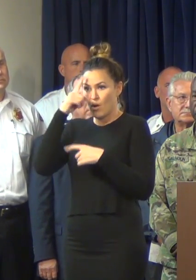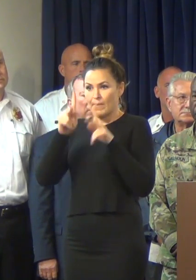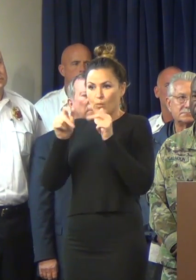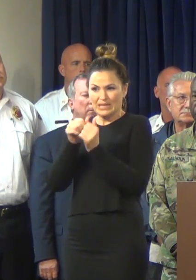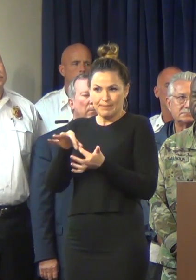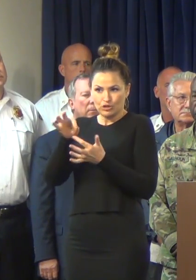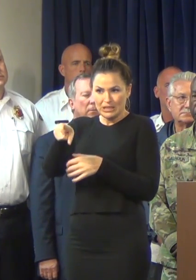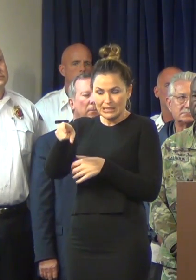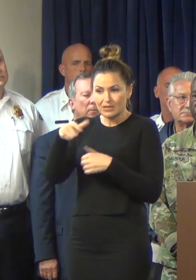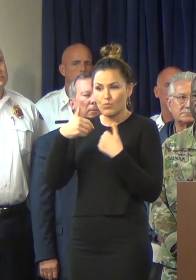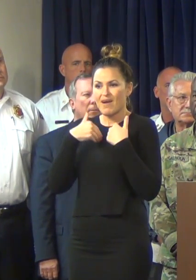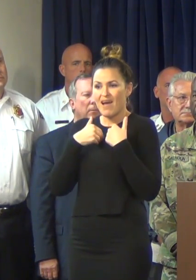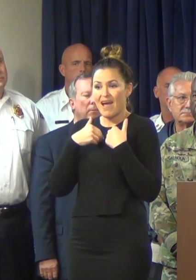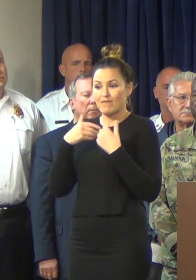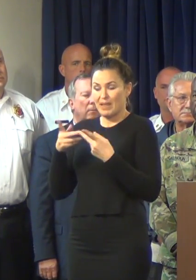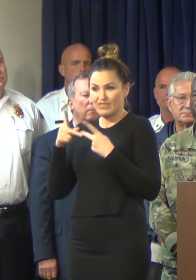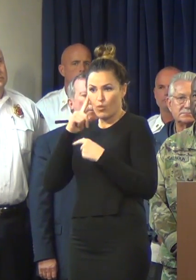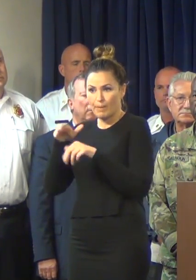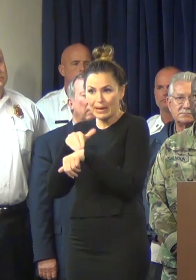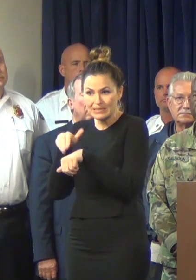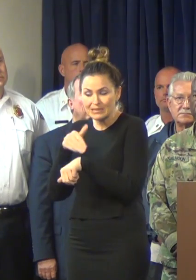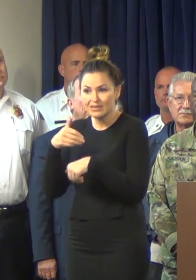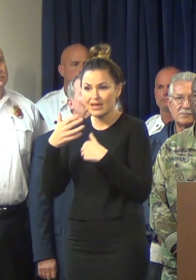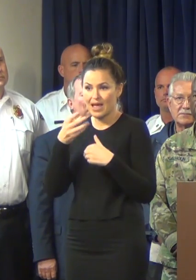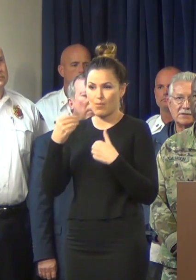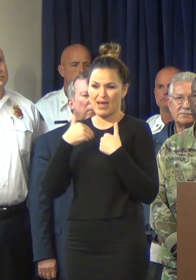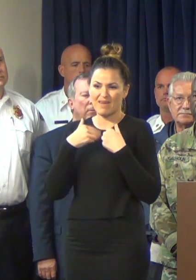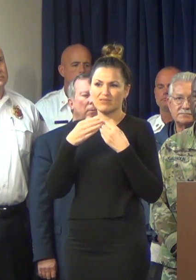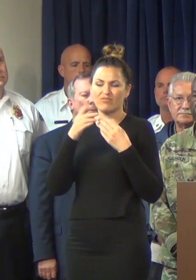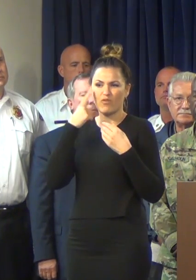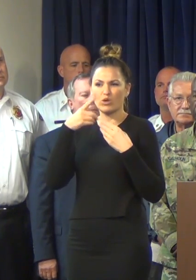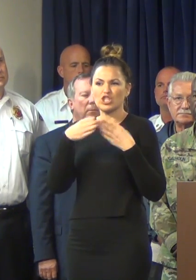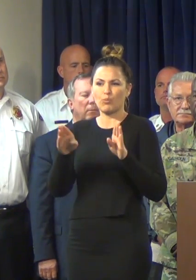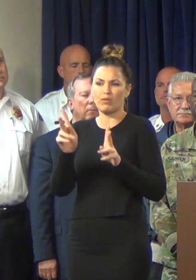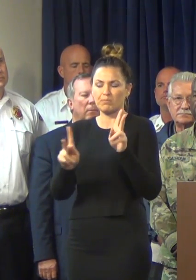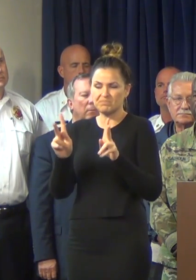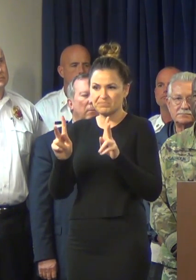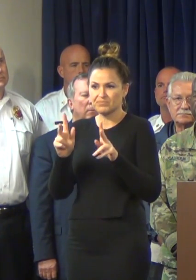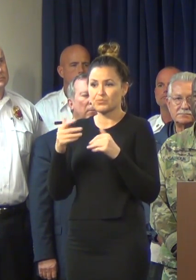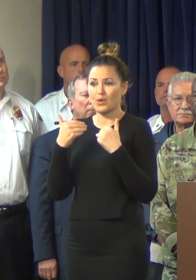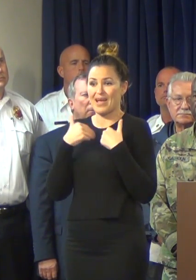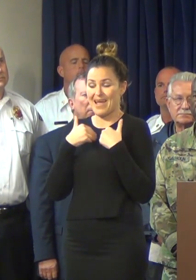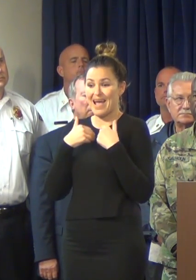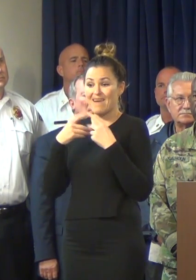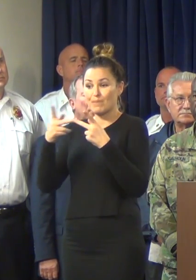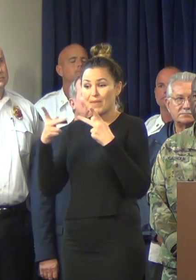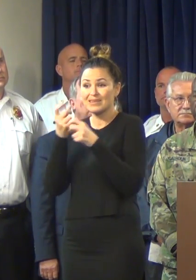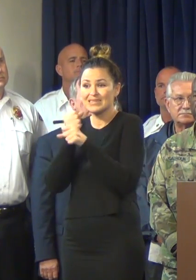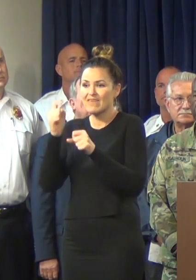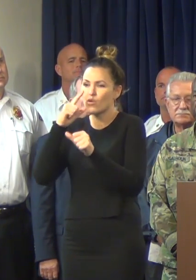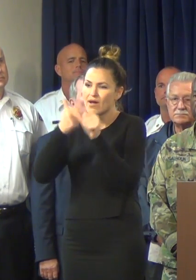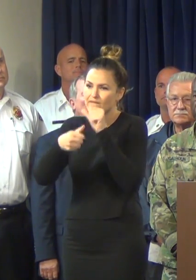special needs. We have shelters for pets, and we have shelters for the general population. There are shelters for everyone.